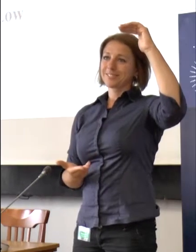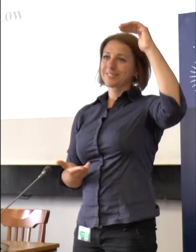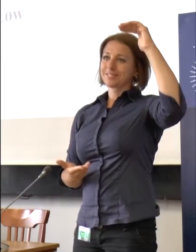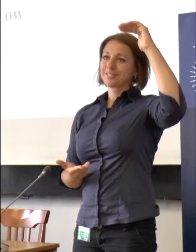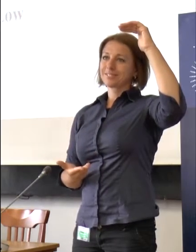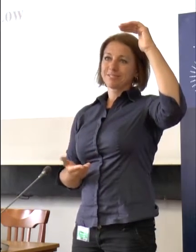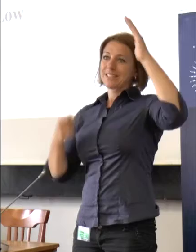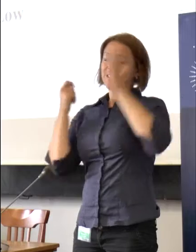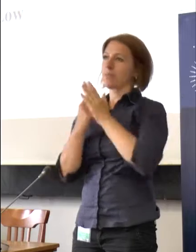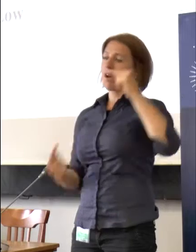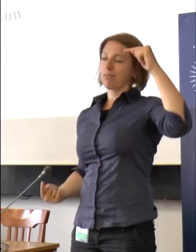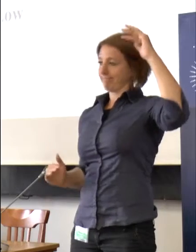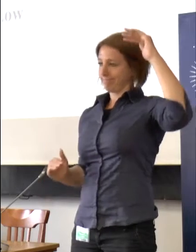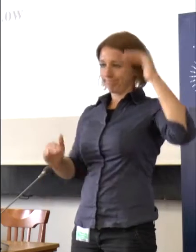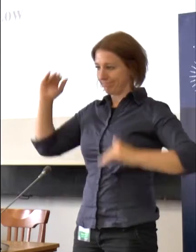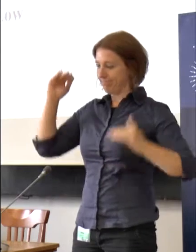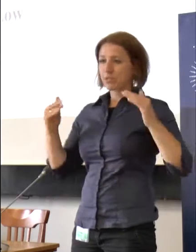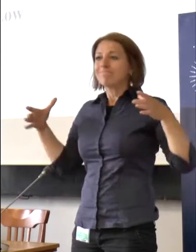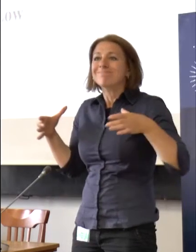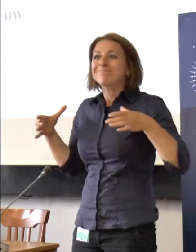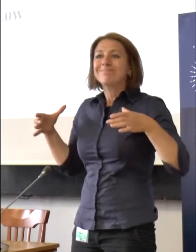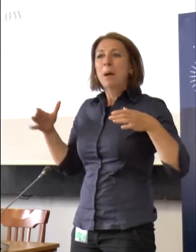And this has also unhappy